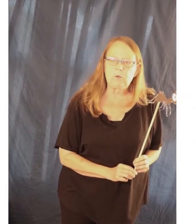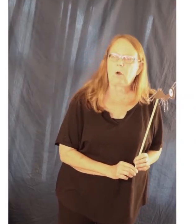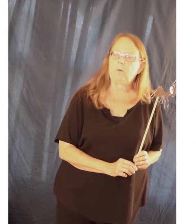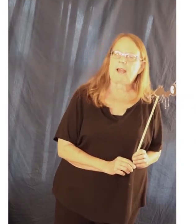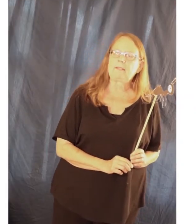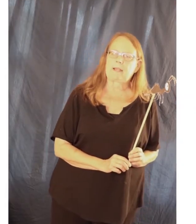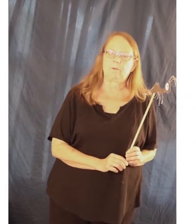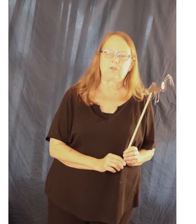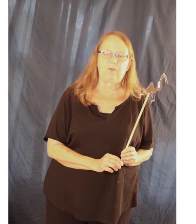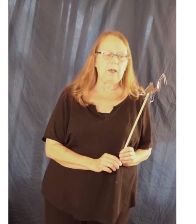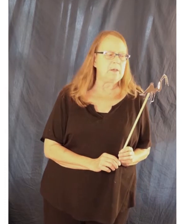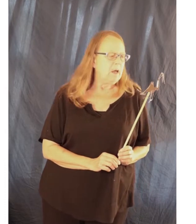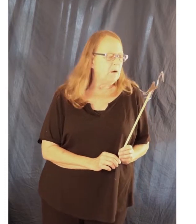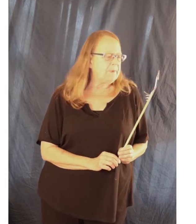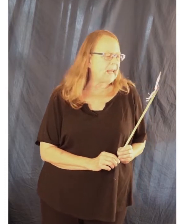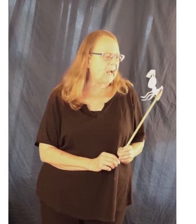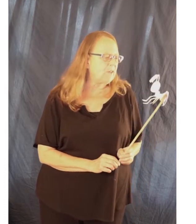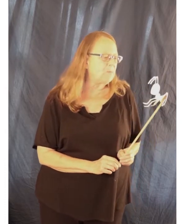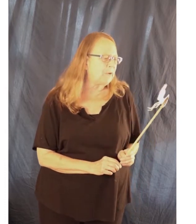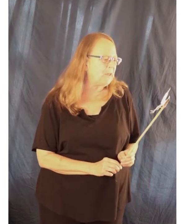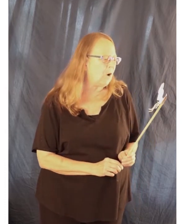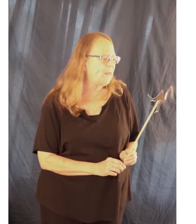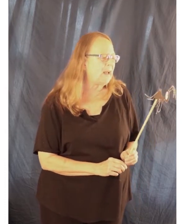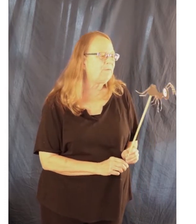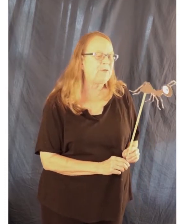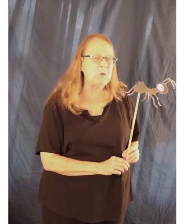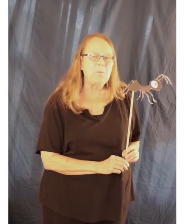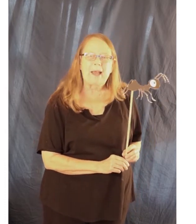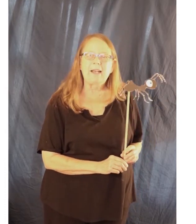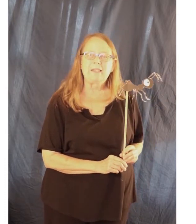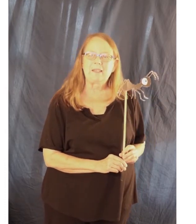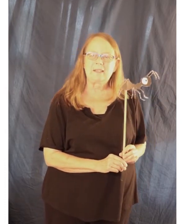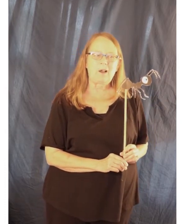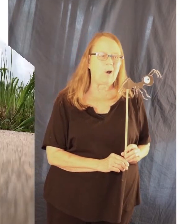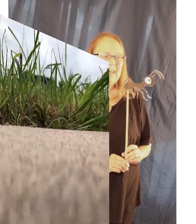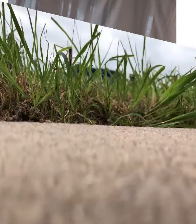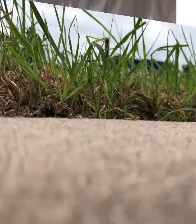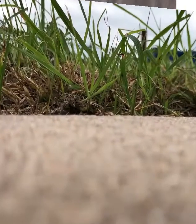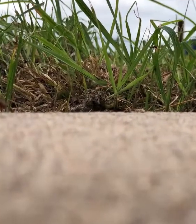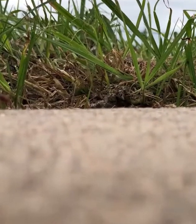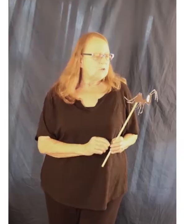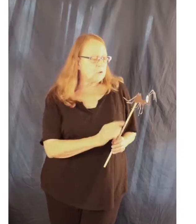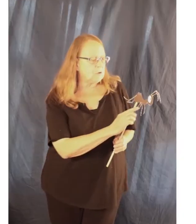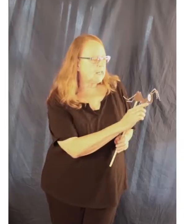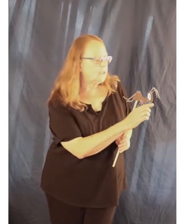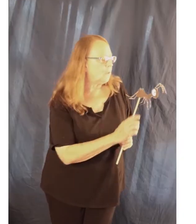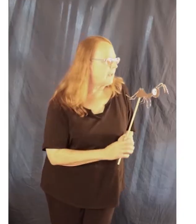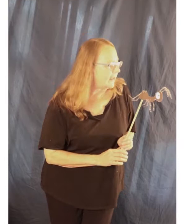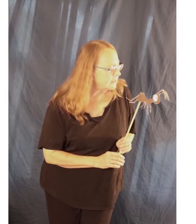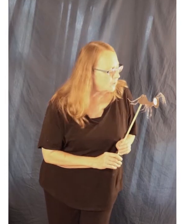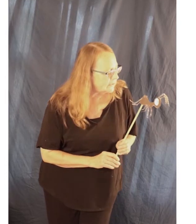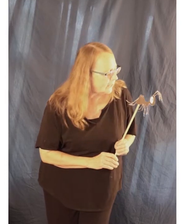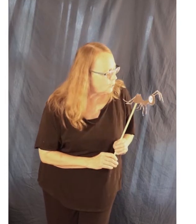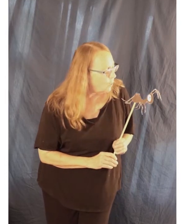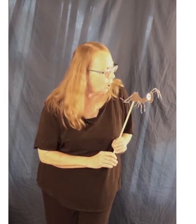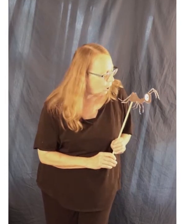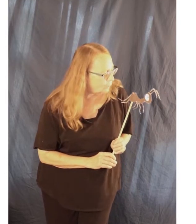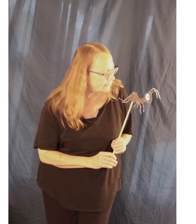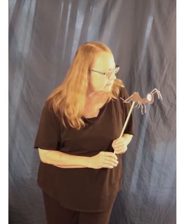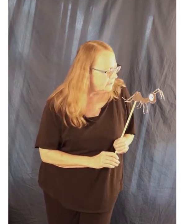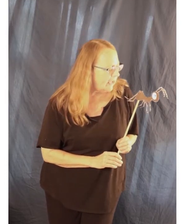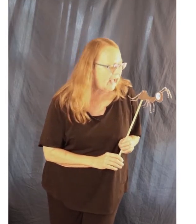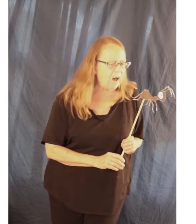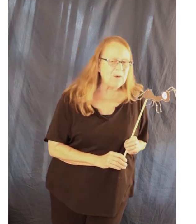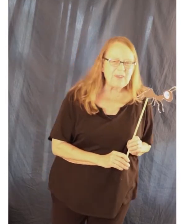look for food. Oh that sounds fun. But how do you bring all that food back to the colony? So you take your mandibles and you